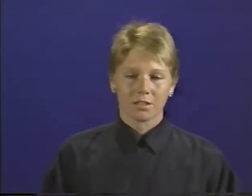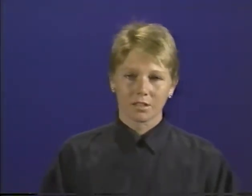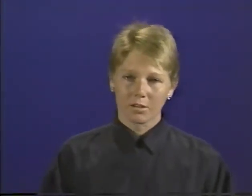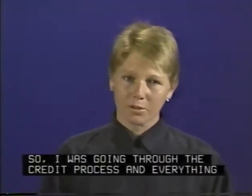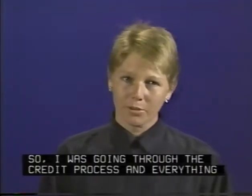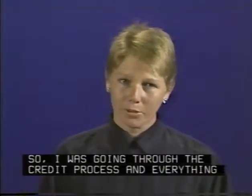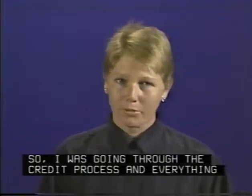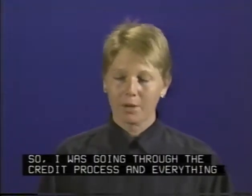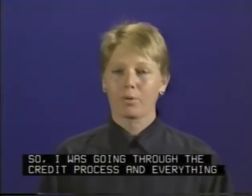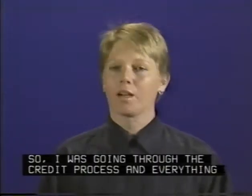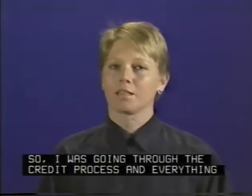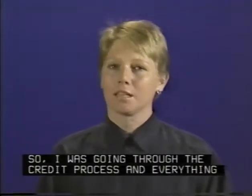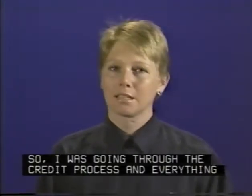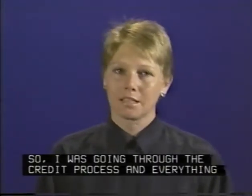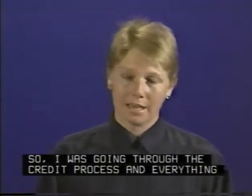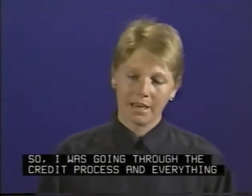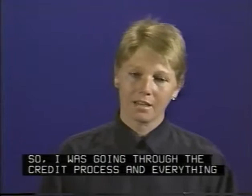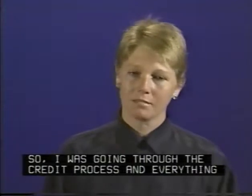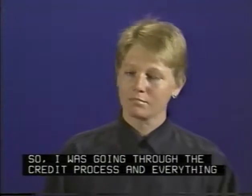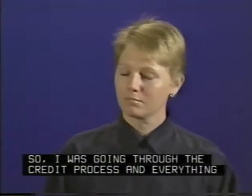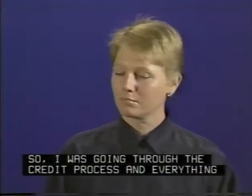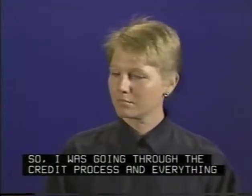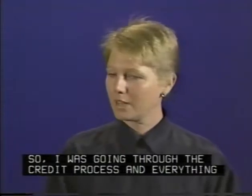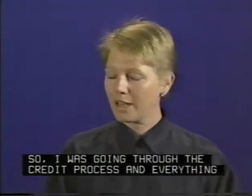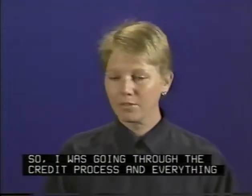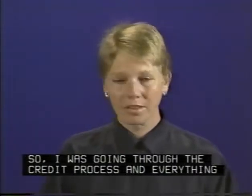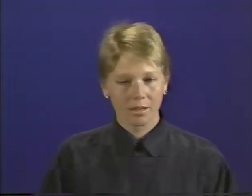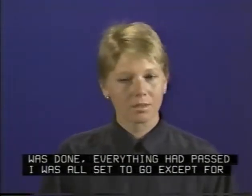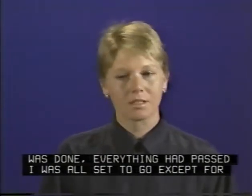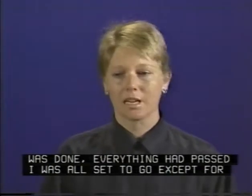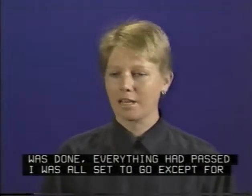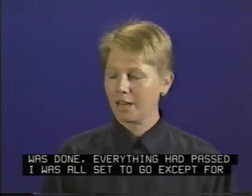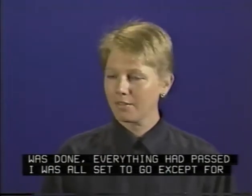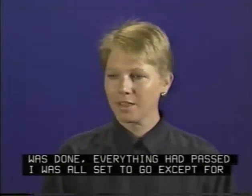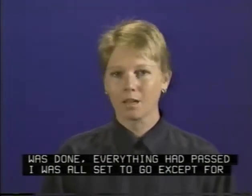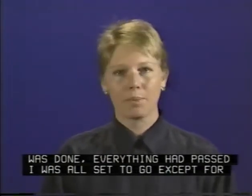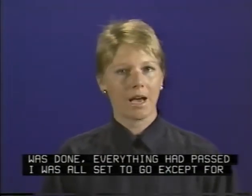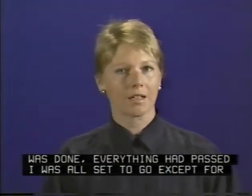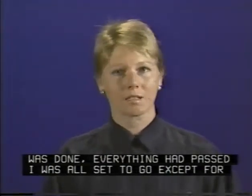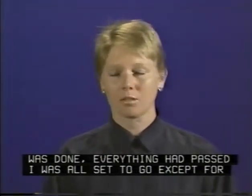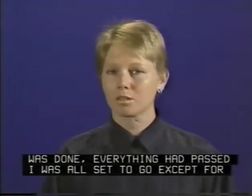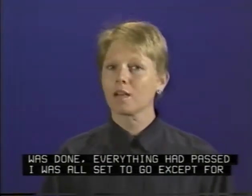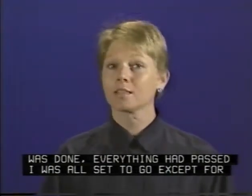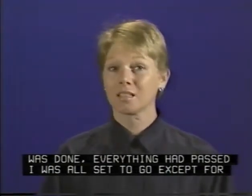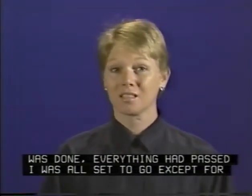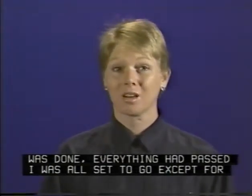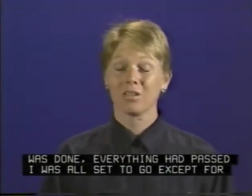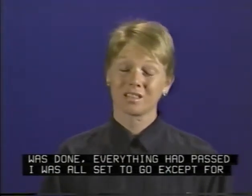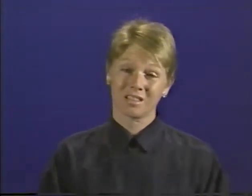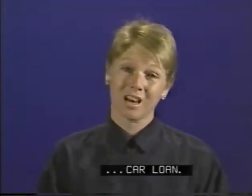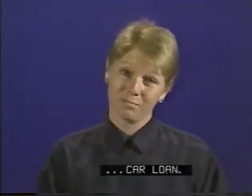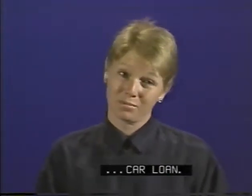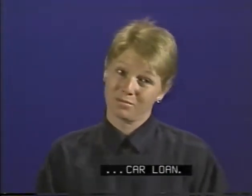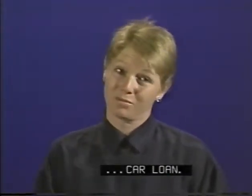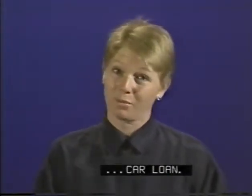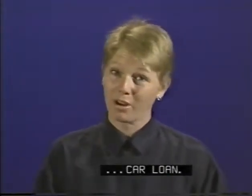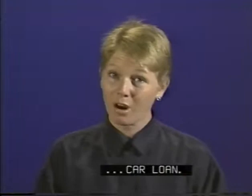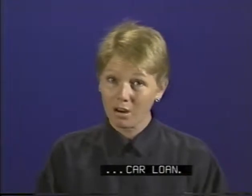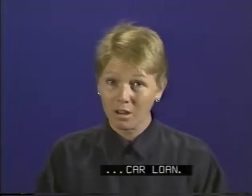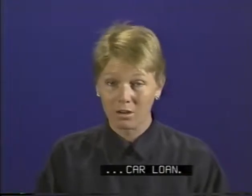So I was going through the credit process, and everything was done, everything had passed, I was all set to go except for my car loan.